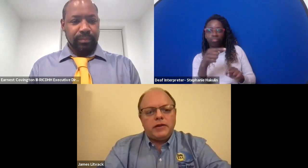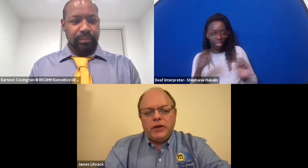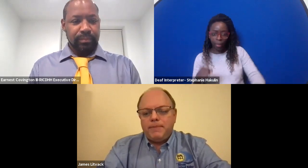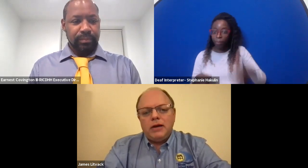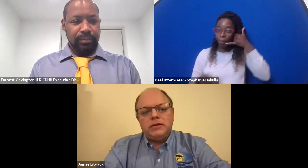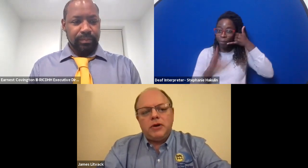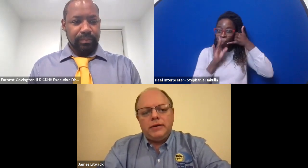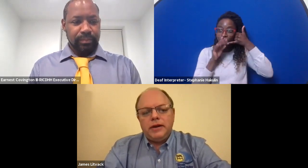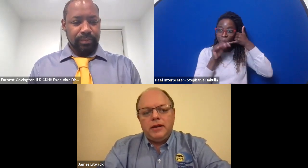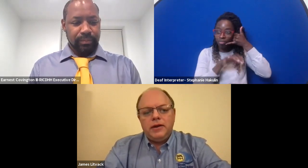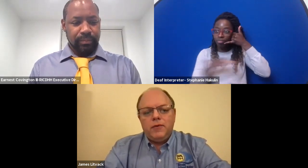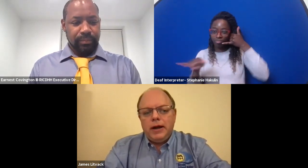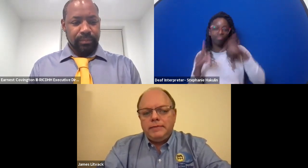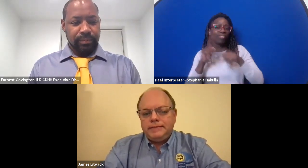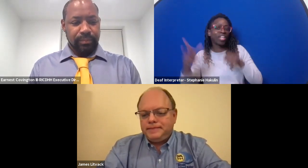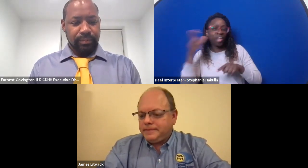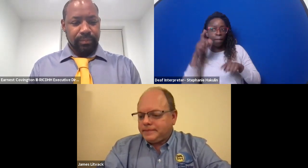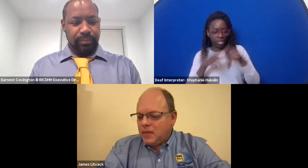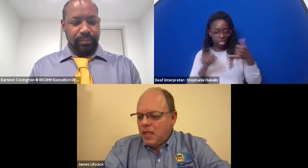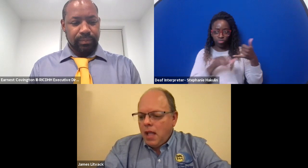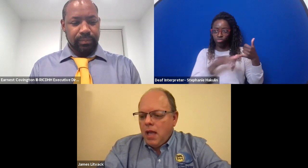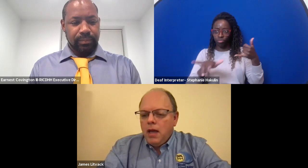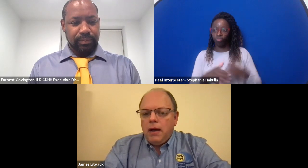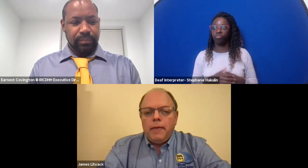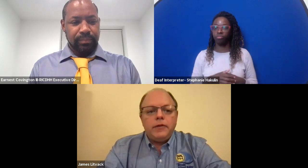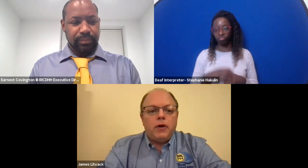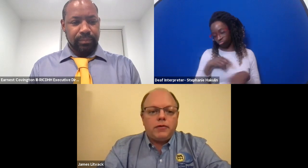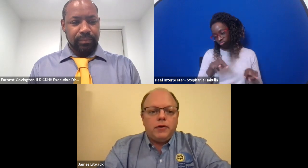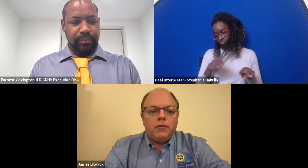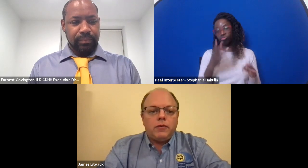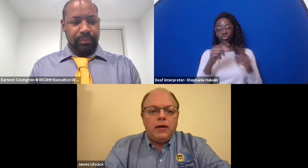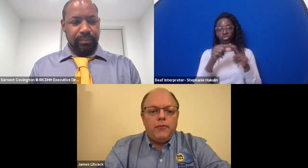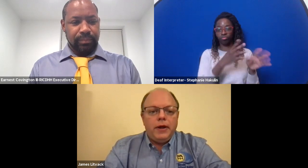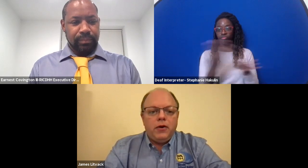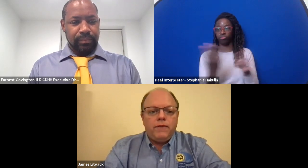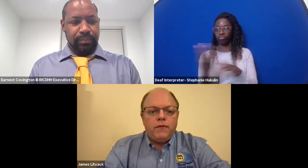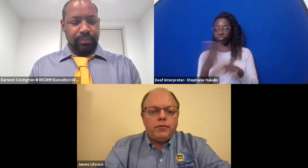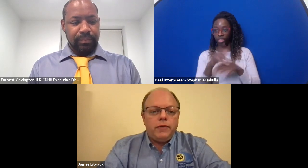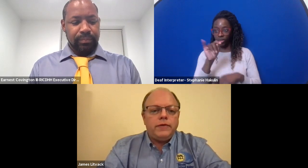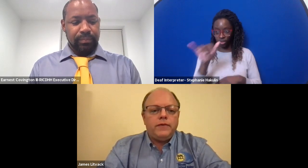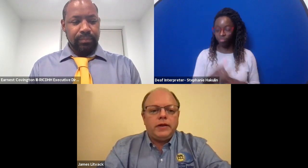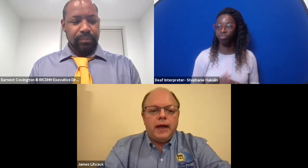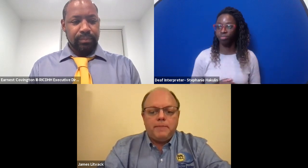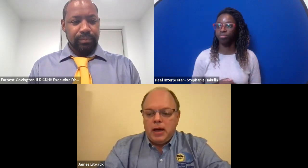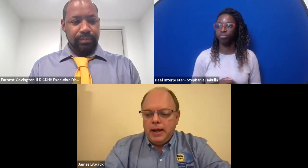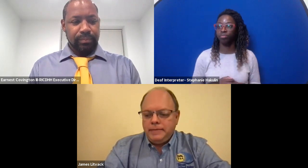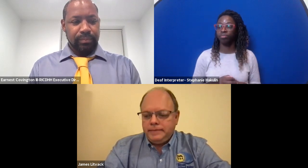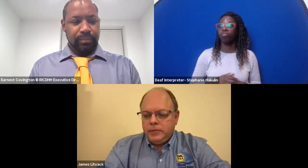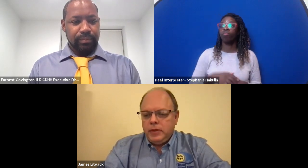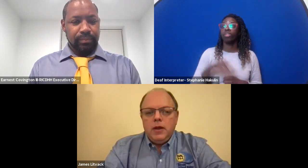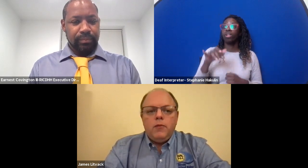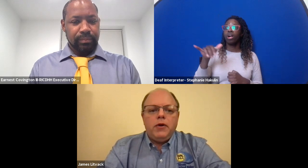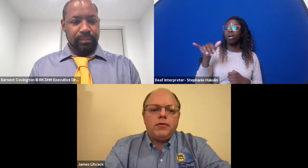but get the responses on the TTY. There's also telebraille service for the deaf